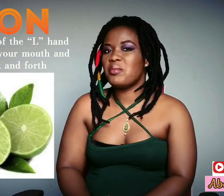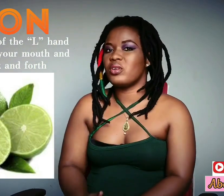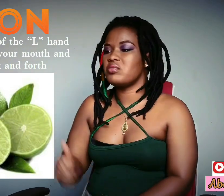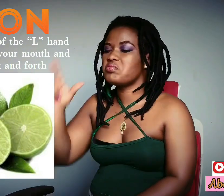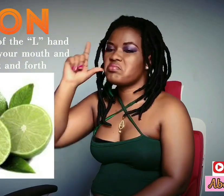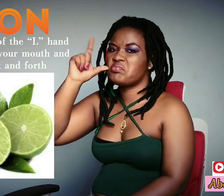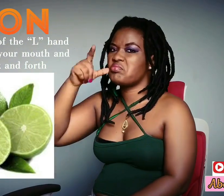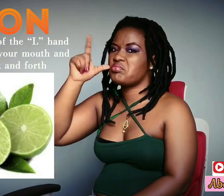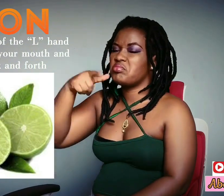lemon